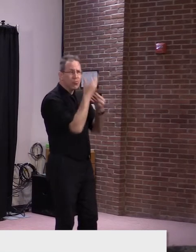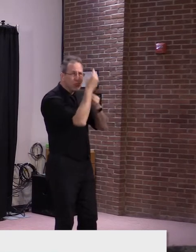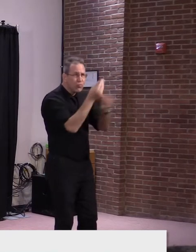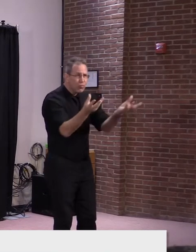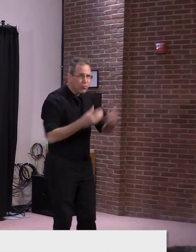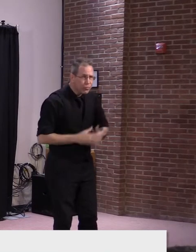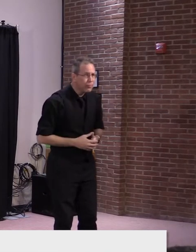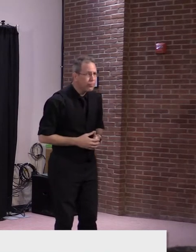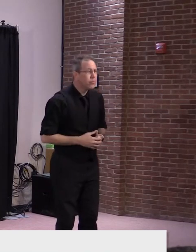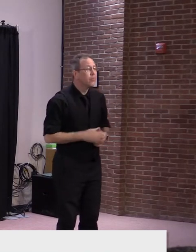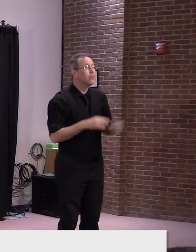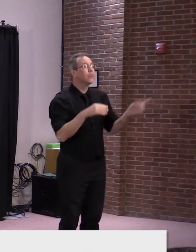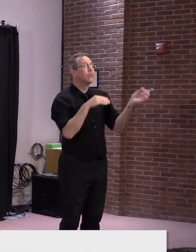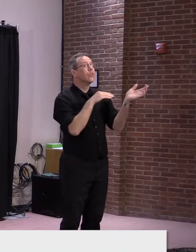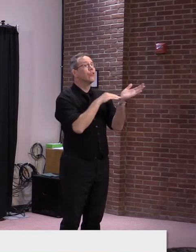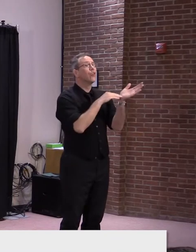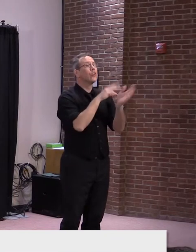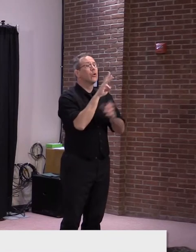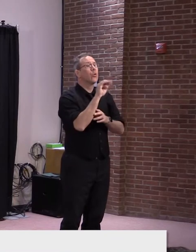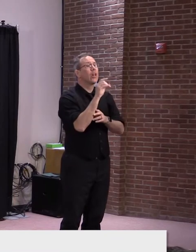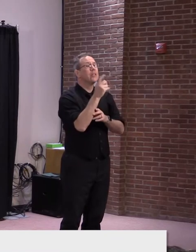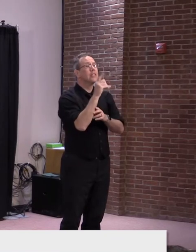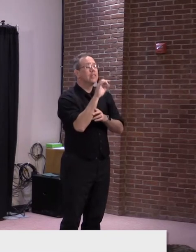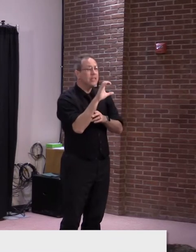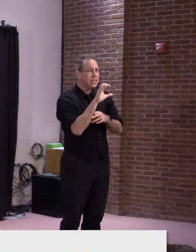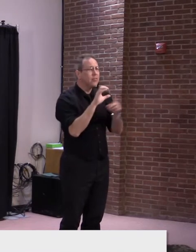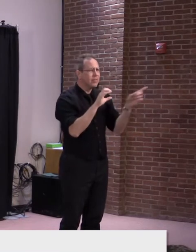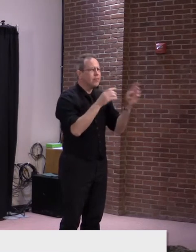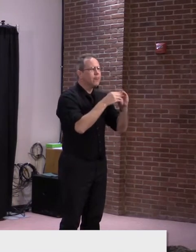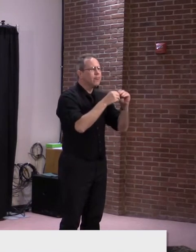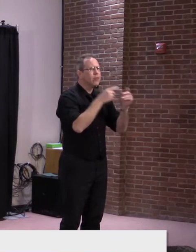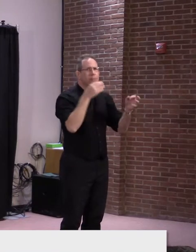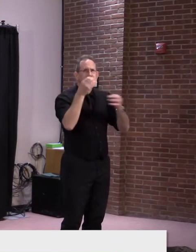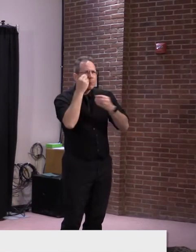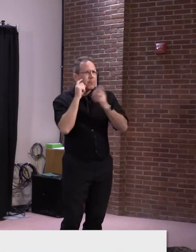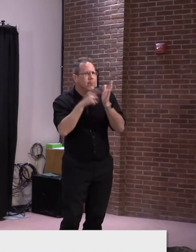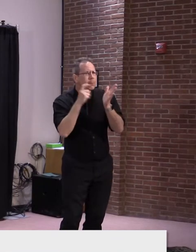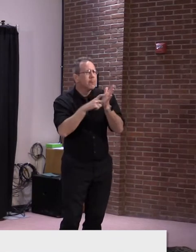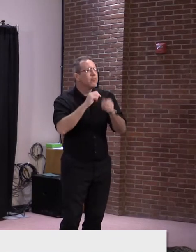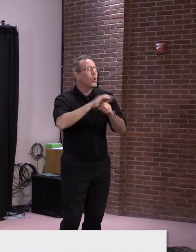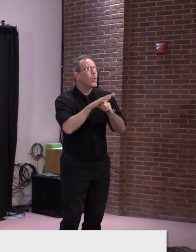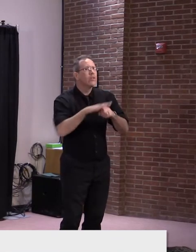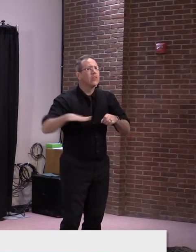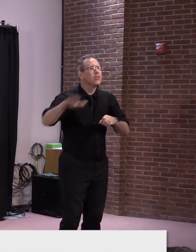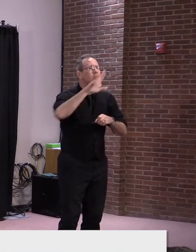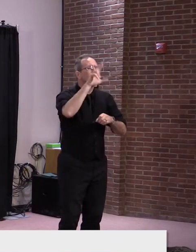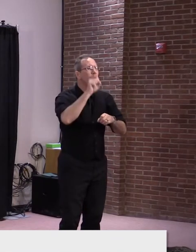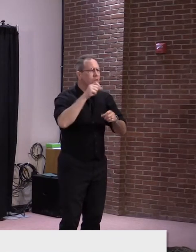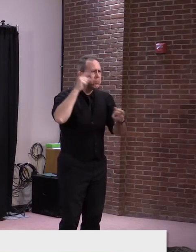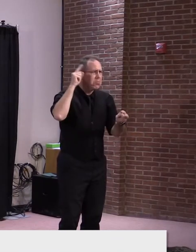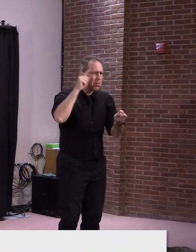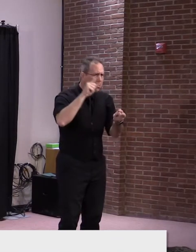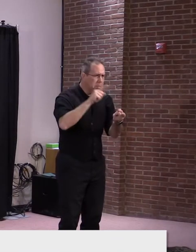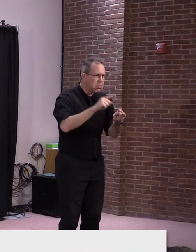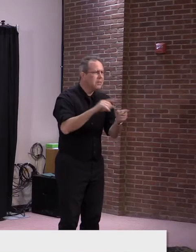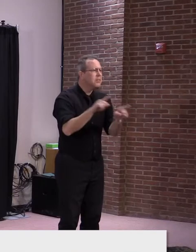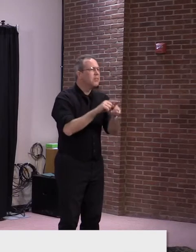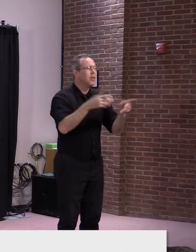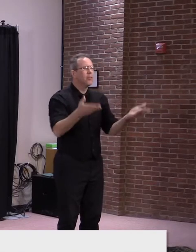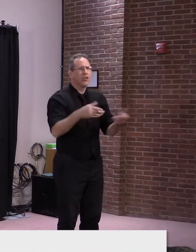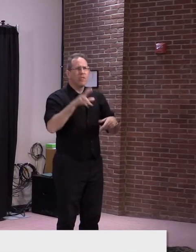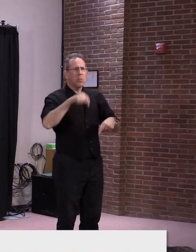Walensky reported that hospitalizations continue to go down nationally, just like here in Vermont, while we're down